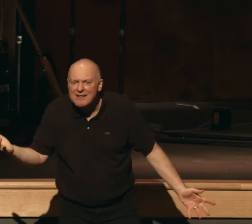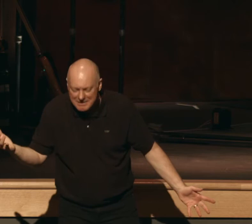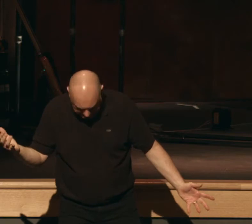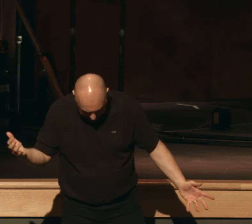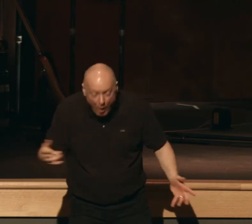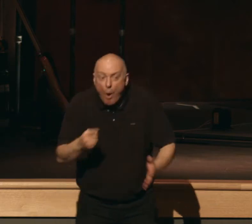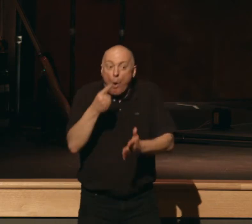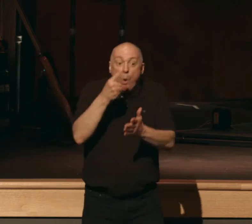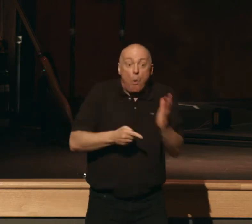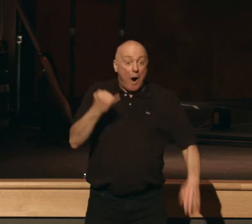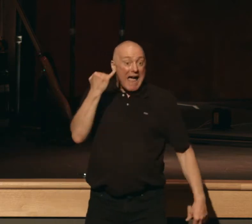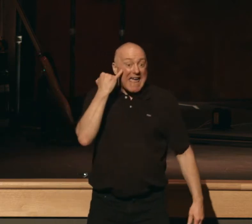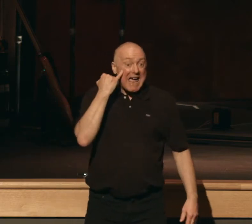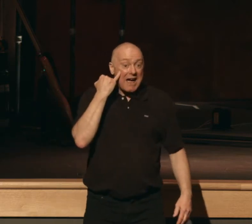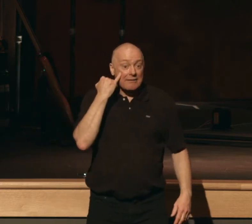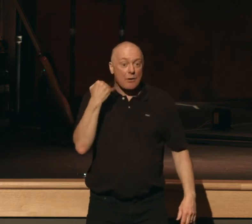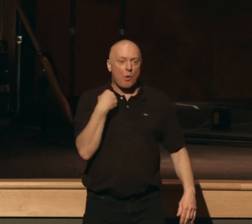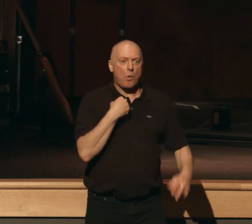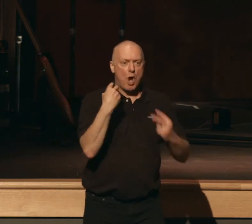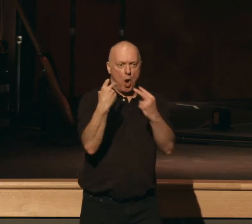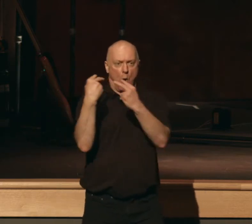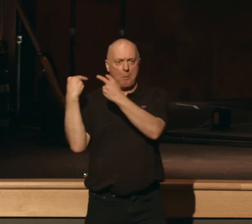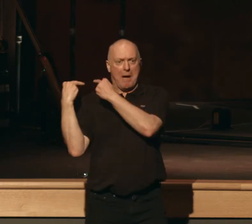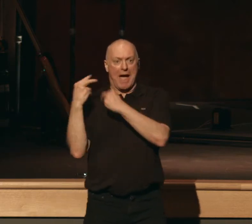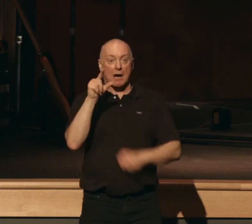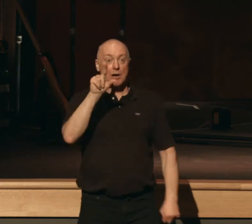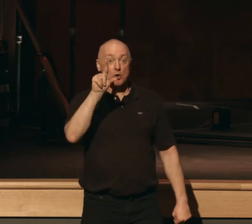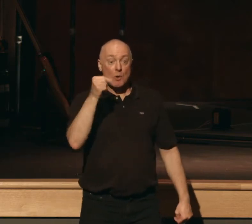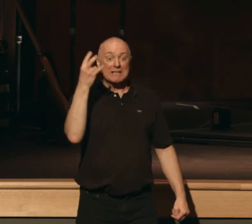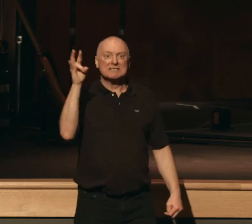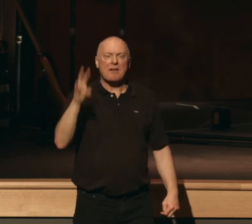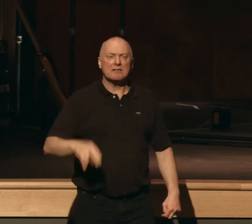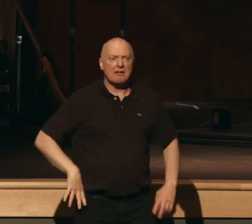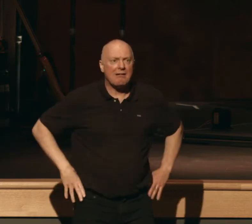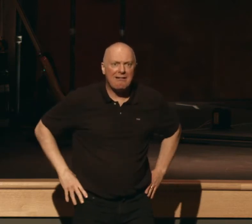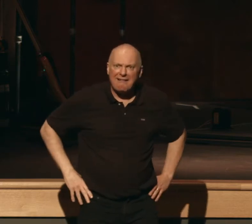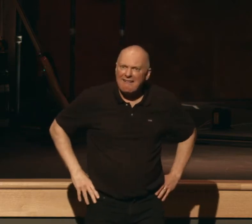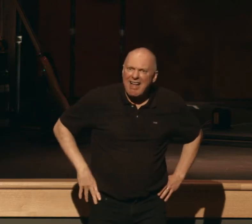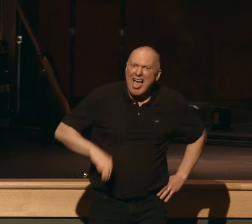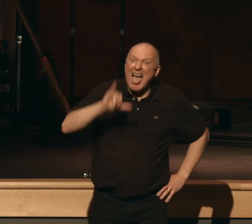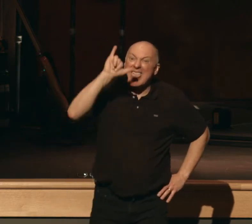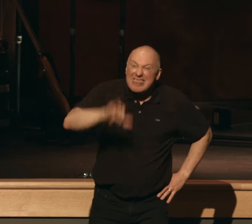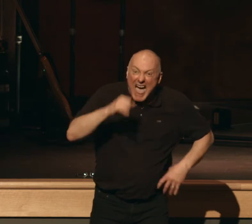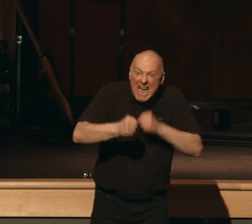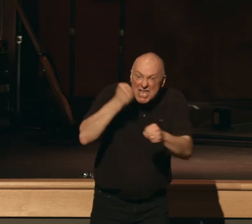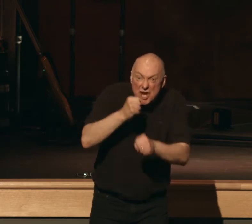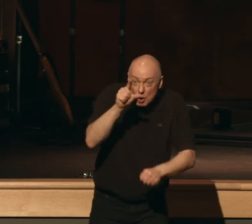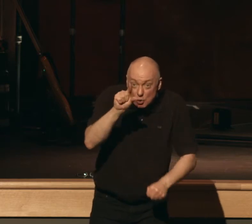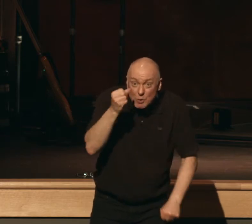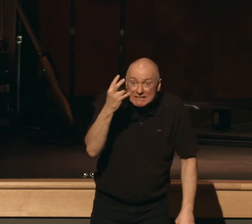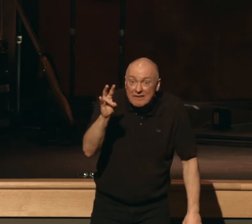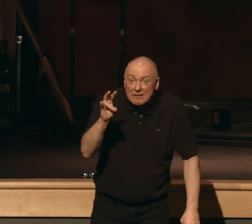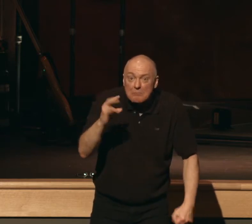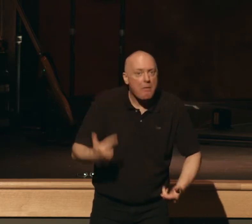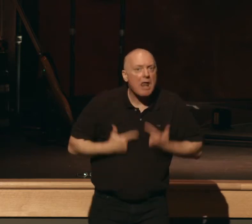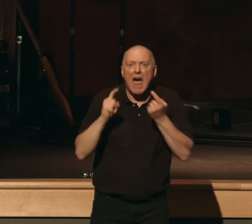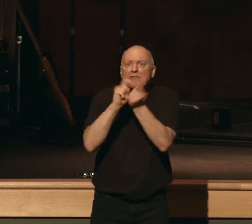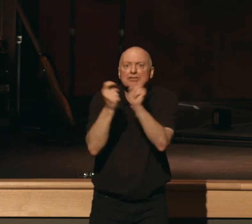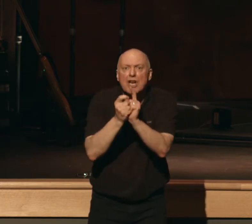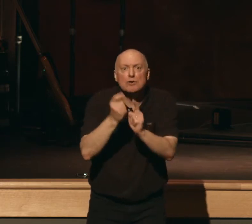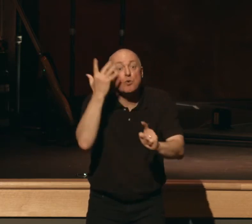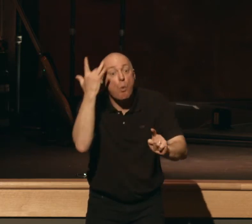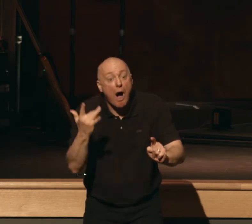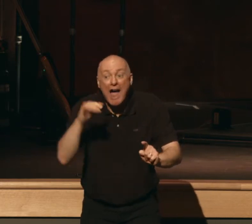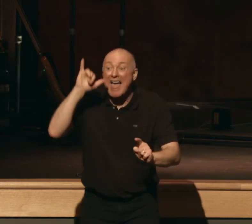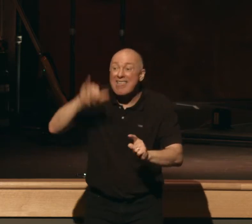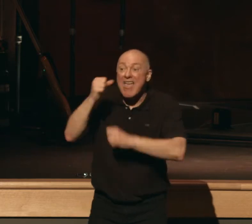What if we were to look back on 2017 and say, you know what, that was the year where things really changed for me, because that was